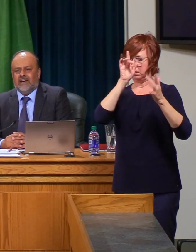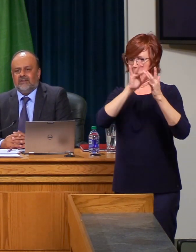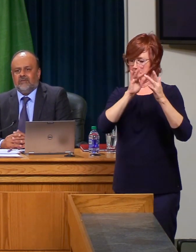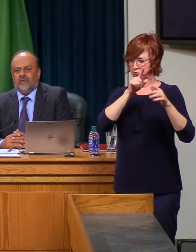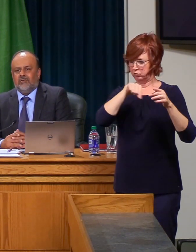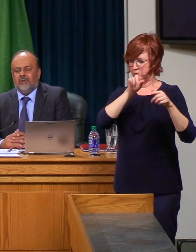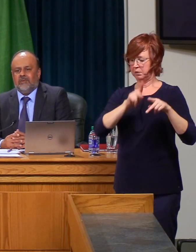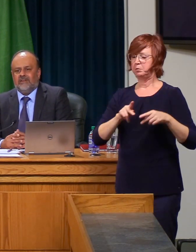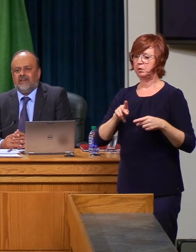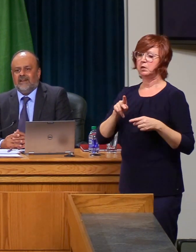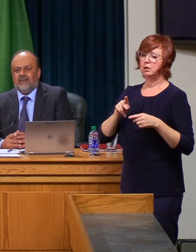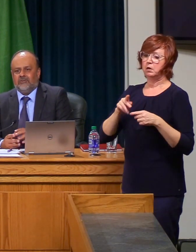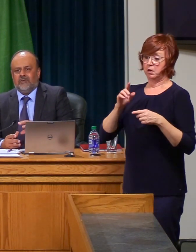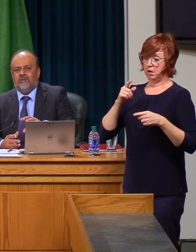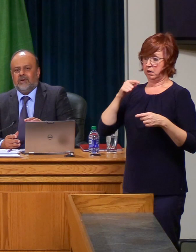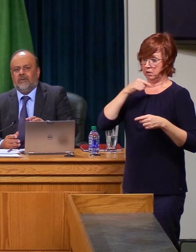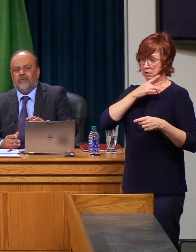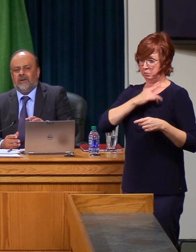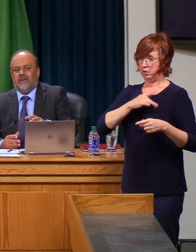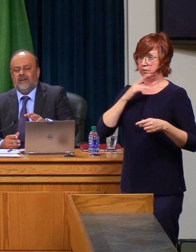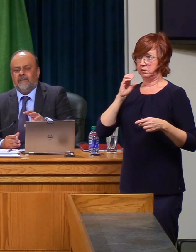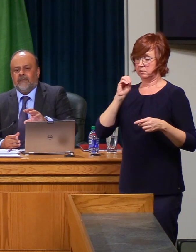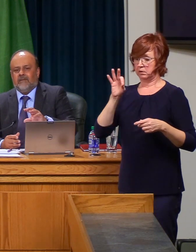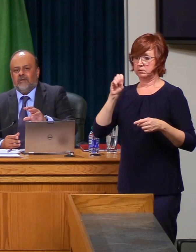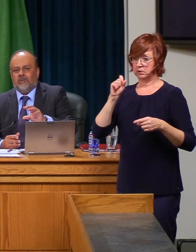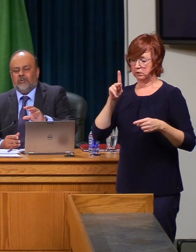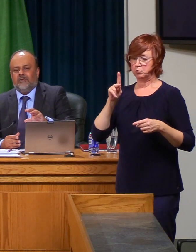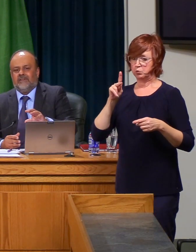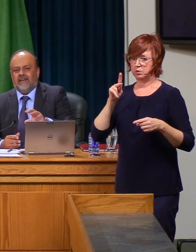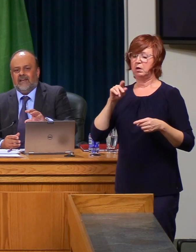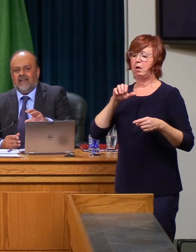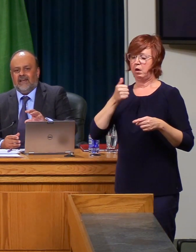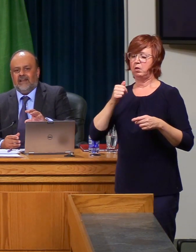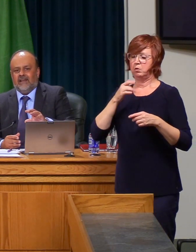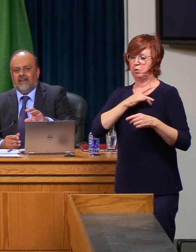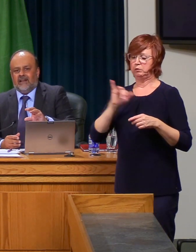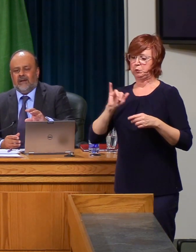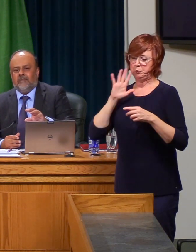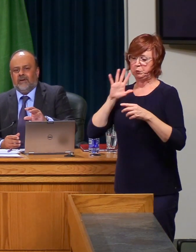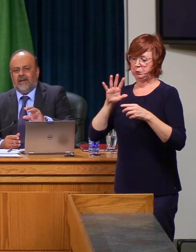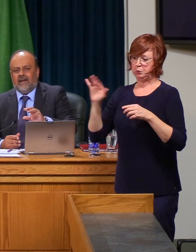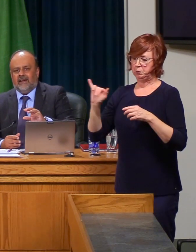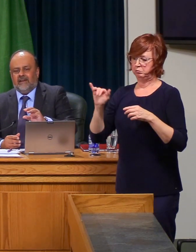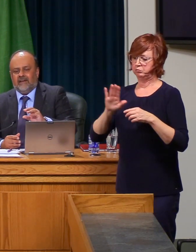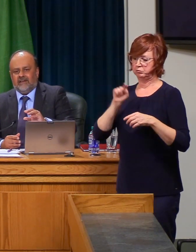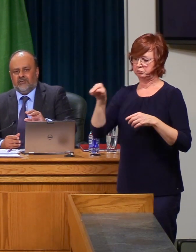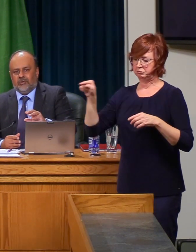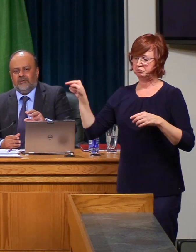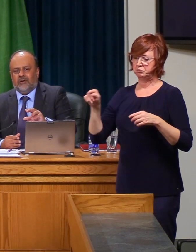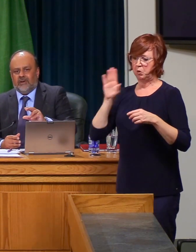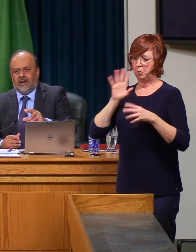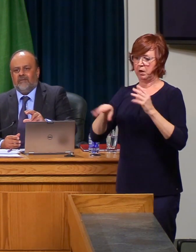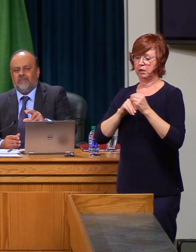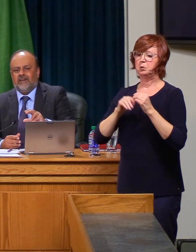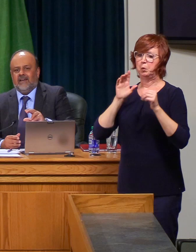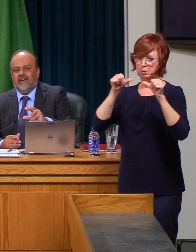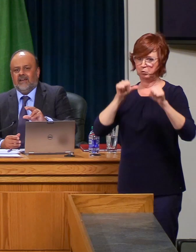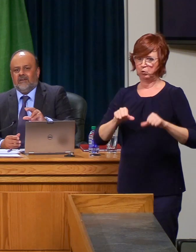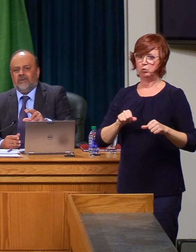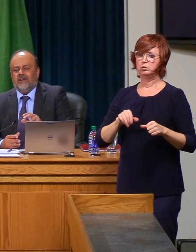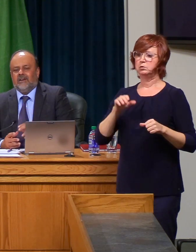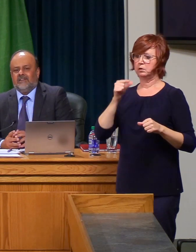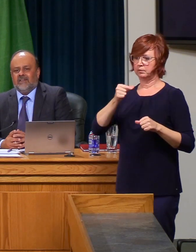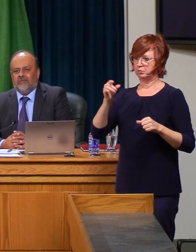including Saskatchewan, we will be immediately, as soon as we become aware, we will post the airline number and rows on our